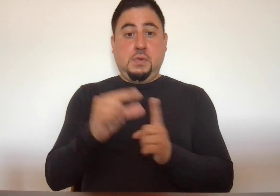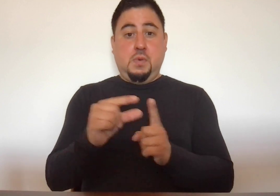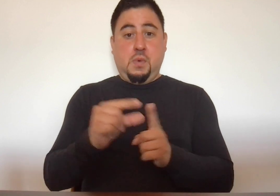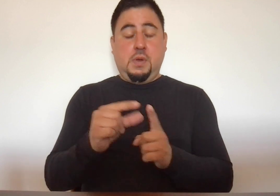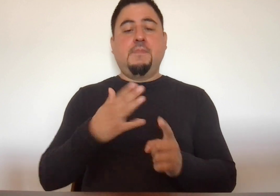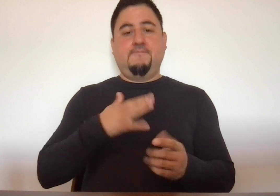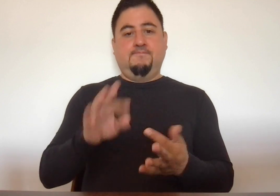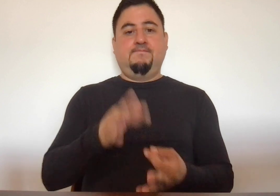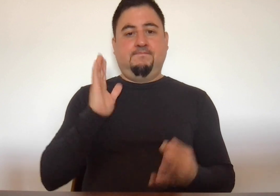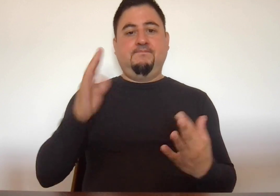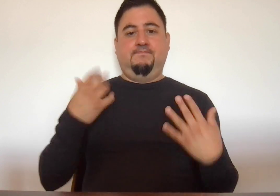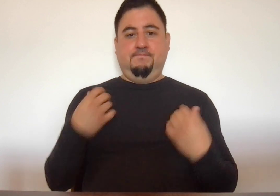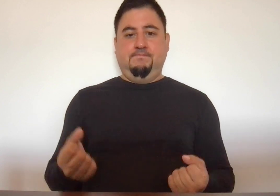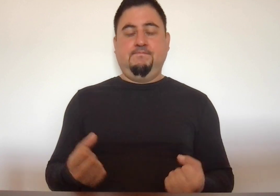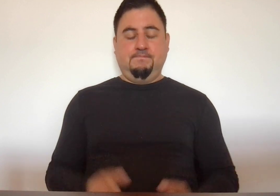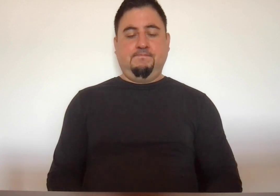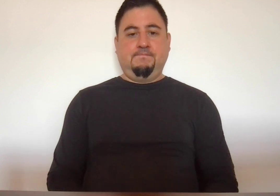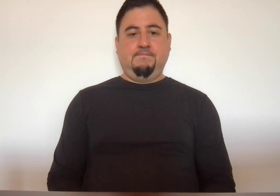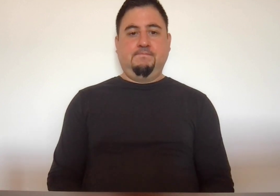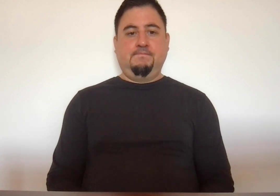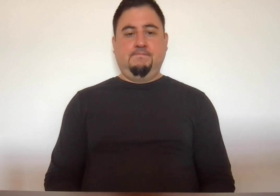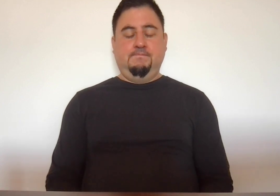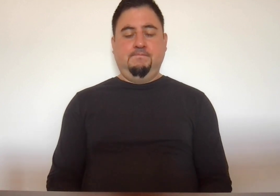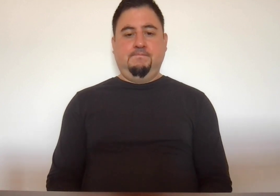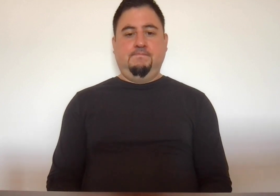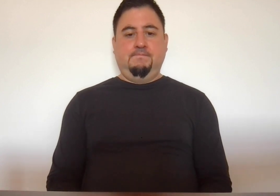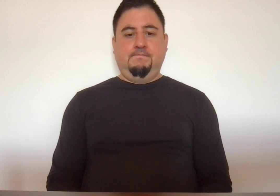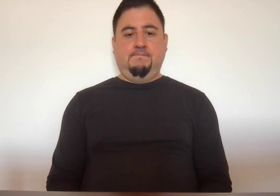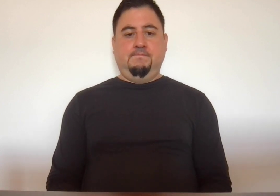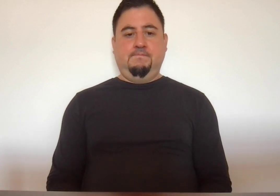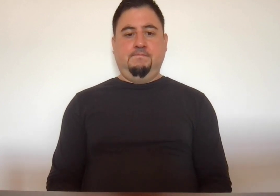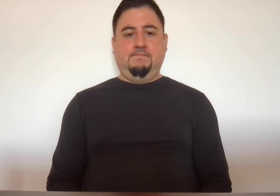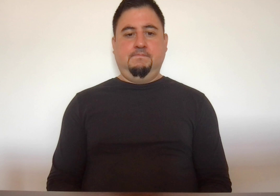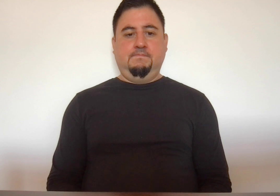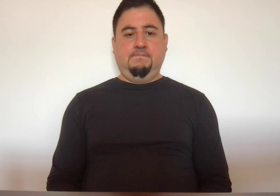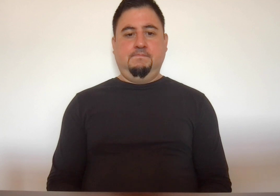only say the word and my soul shall be healed.